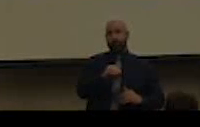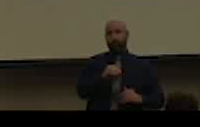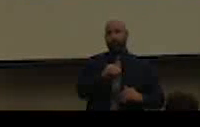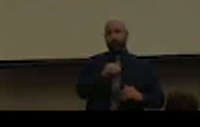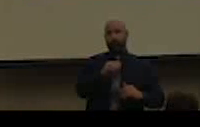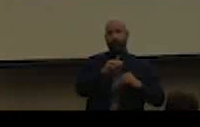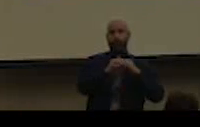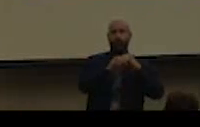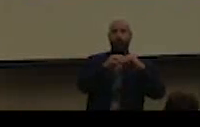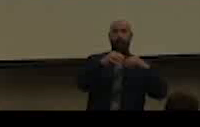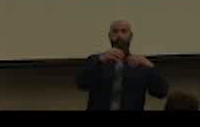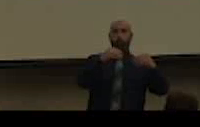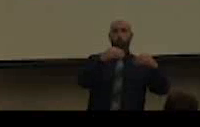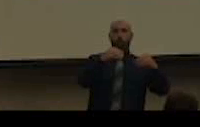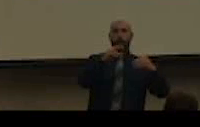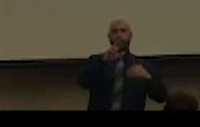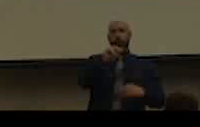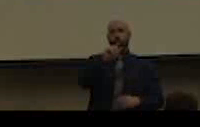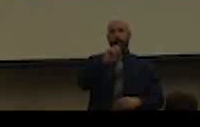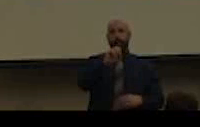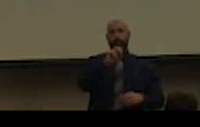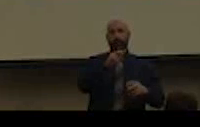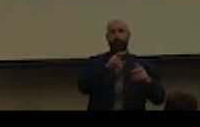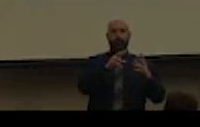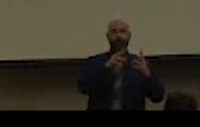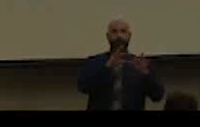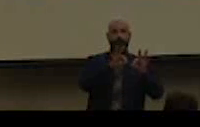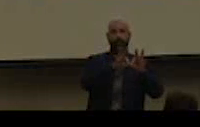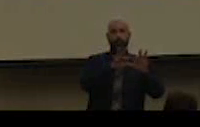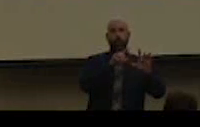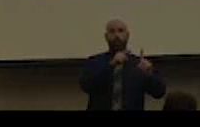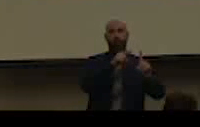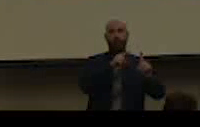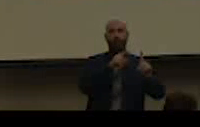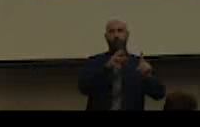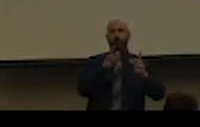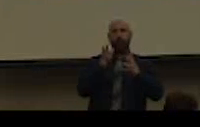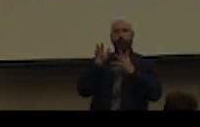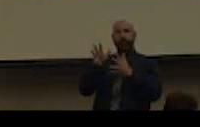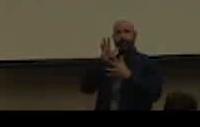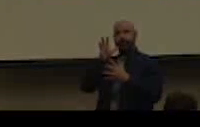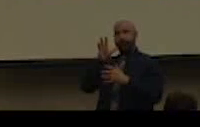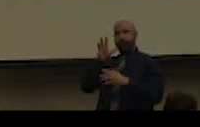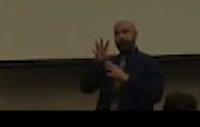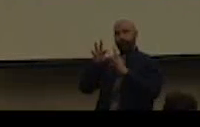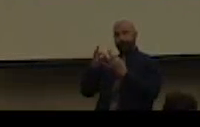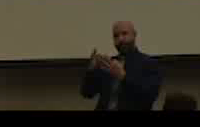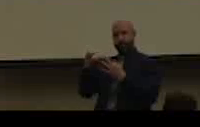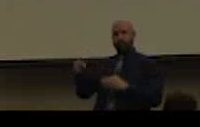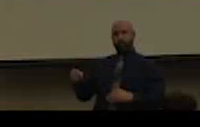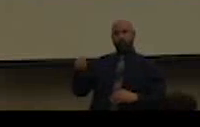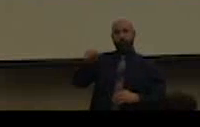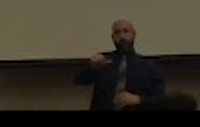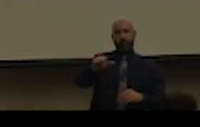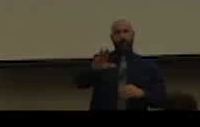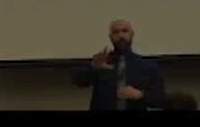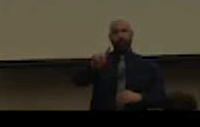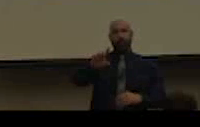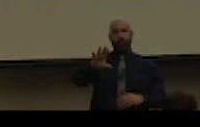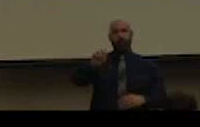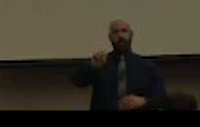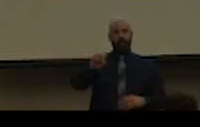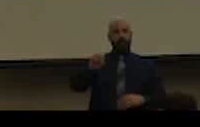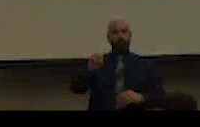rate value, that still leaves families with a percentage to pay towards child care, and not all of them can afford